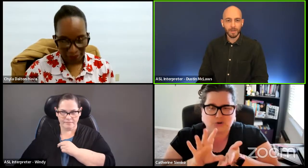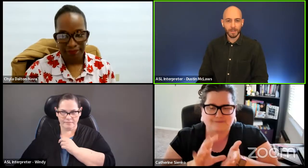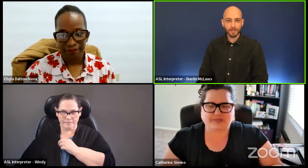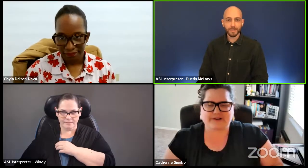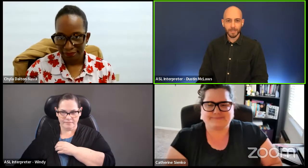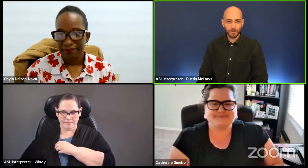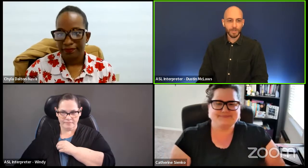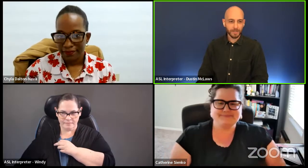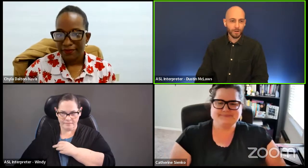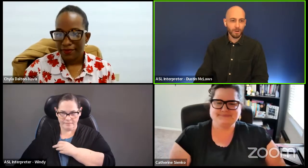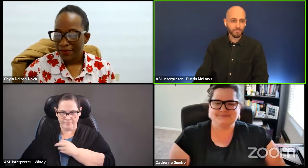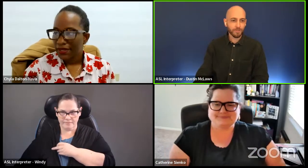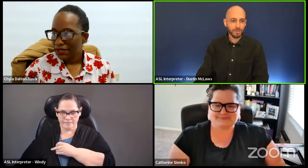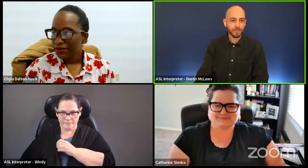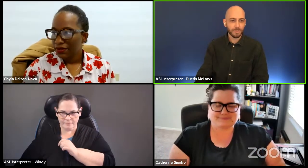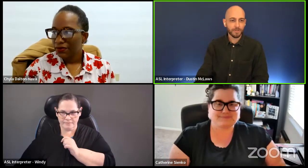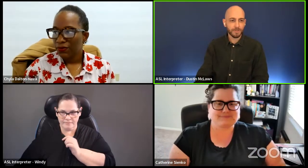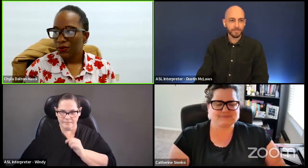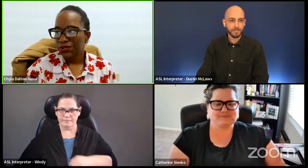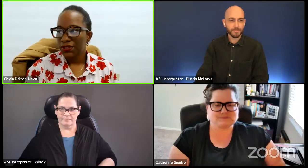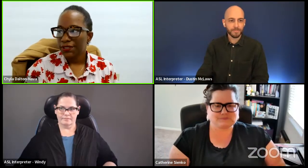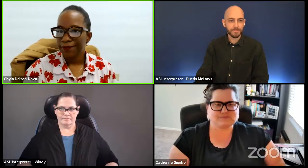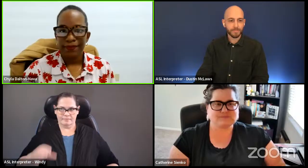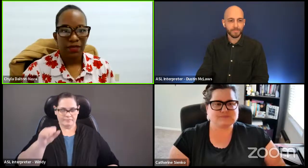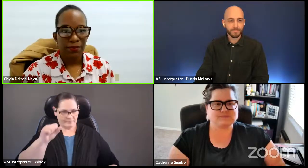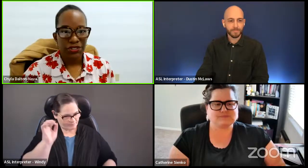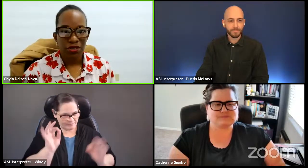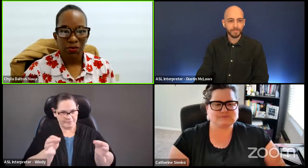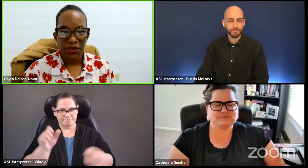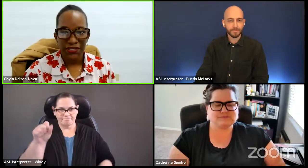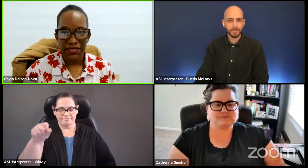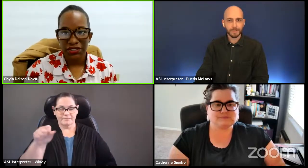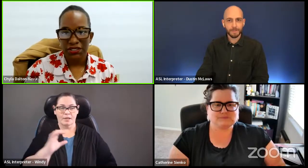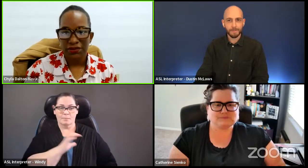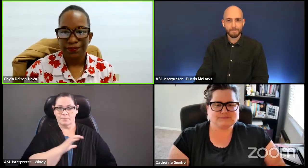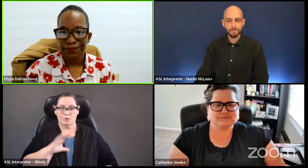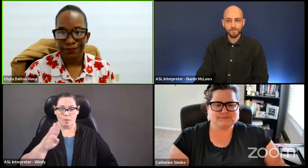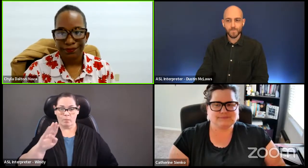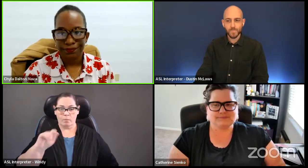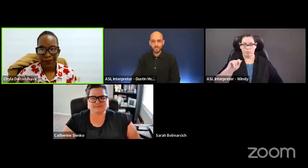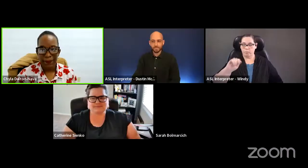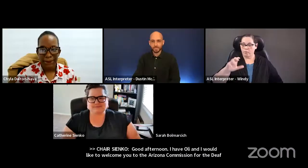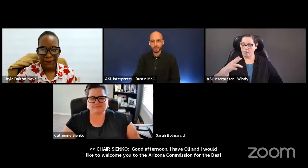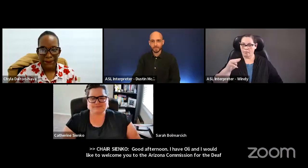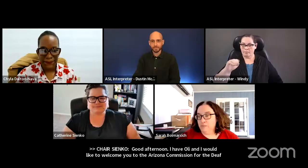call. Kyla, can you kick that off? For sure. Commissioner Bulmarsich?